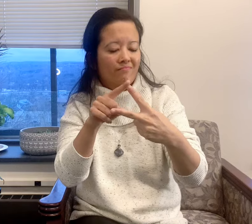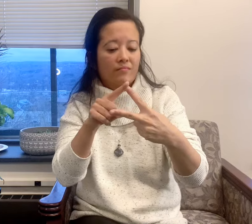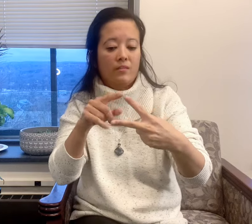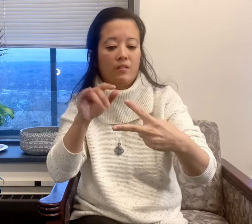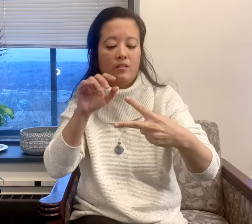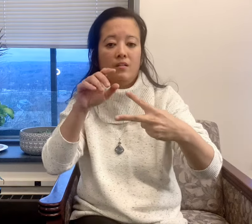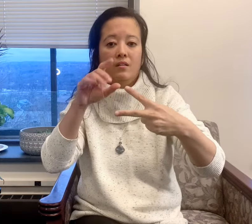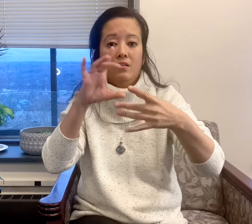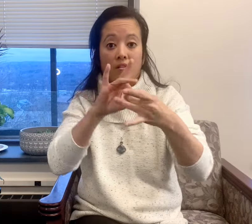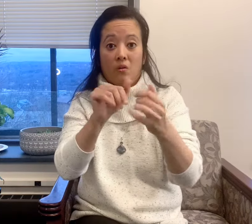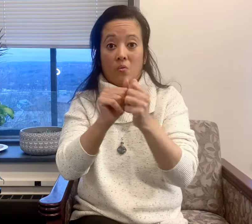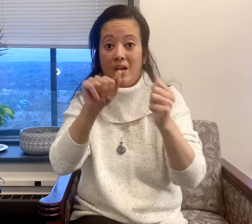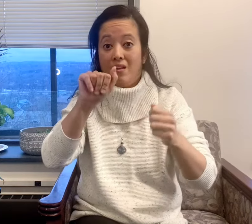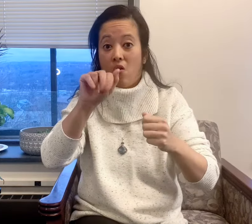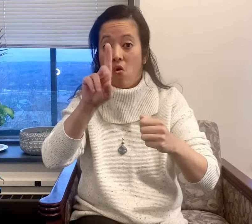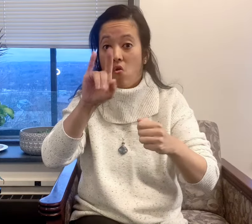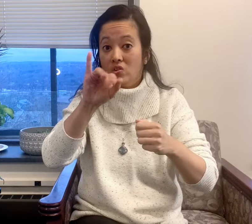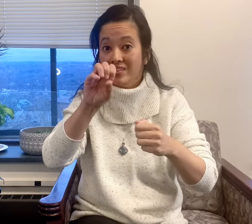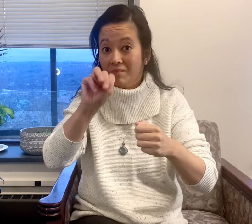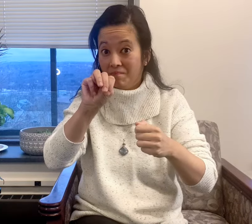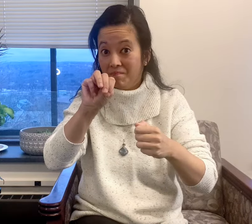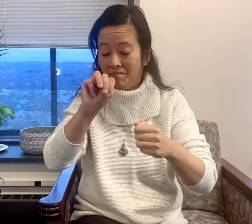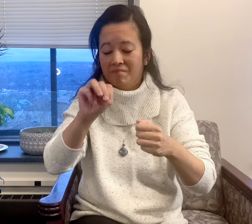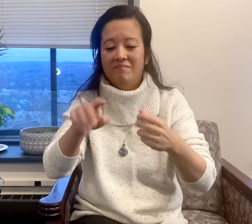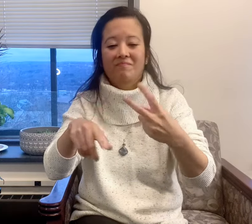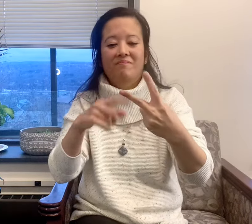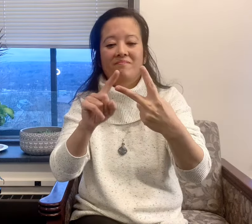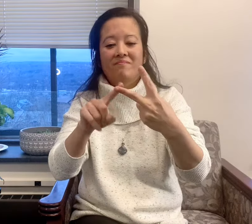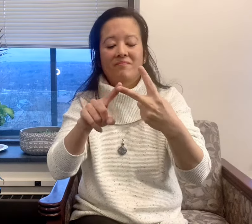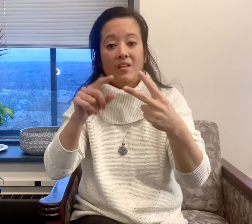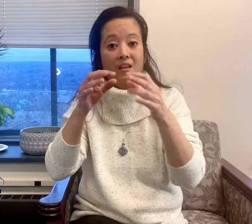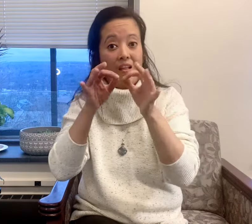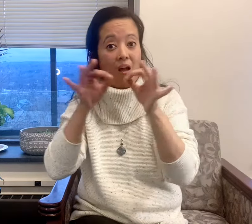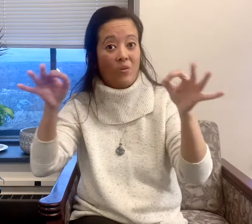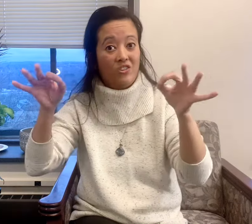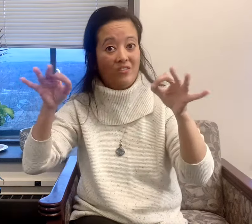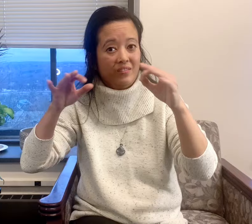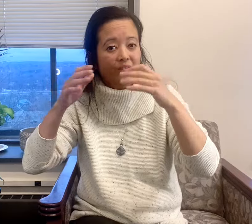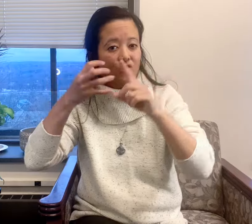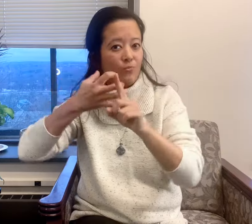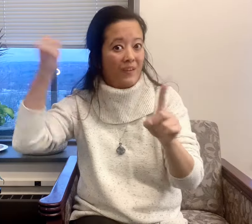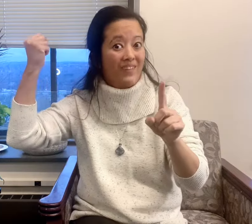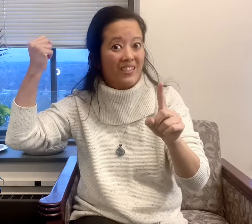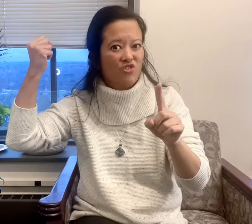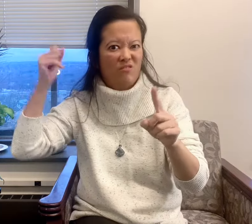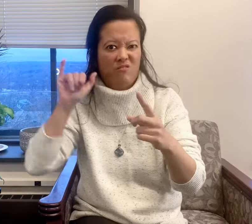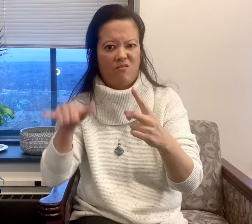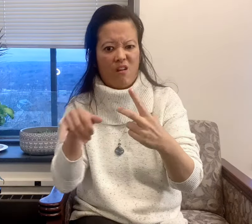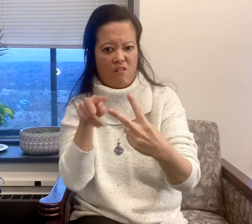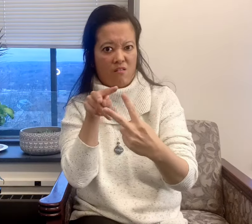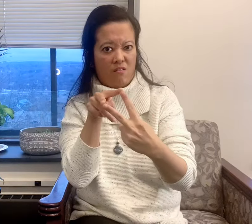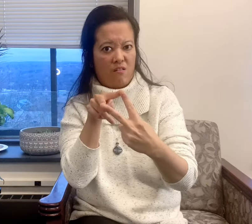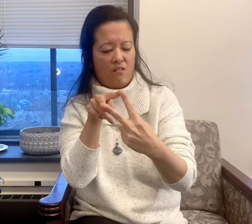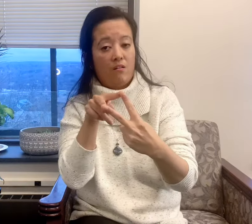So there's two parts to social justice. So with autism and language deprivation,